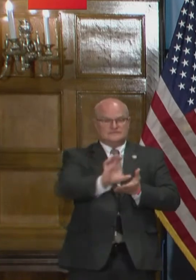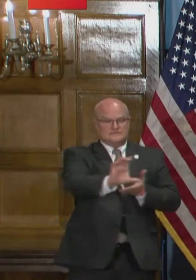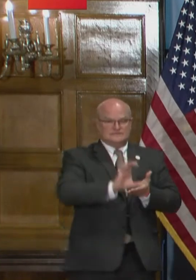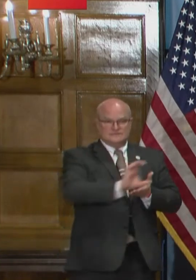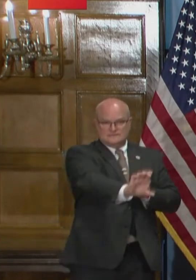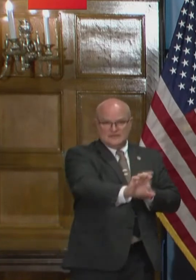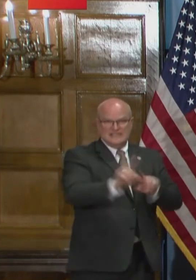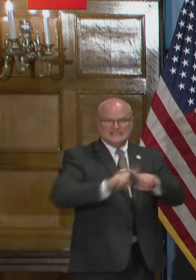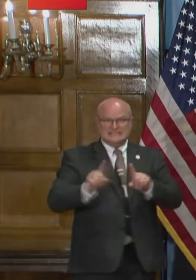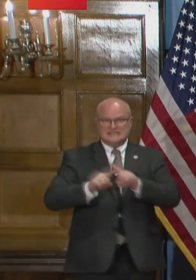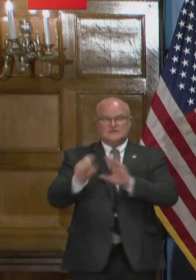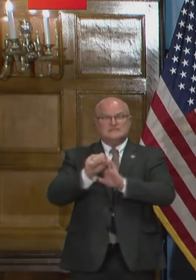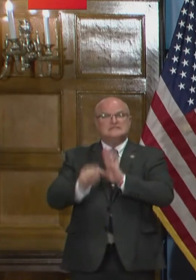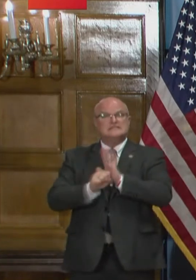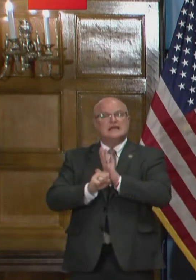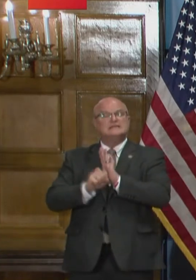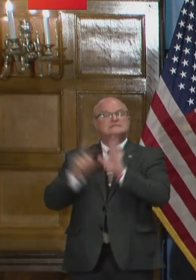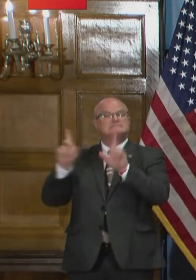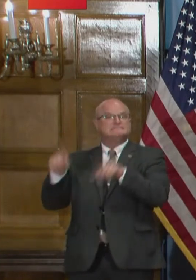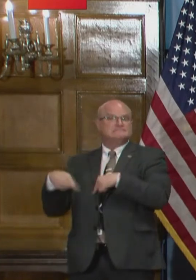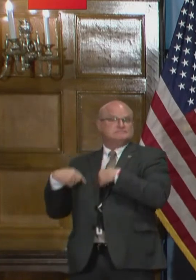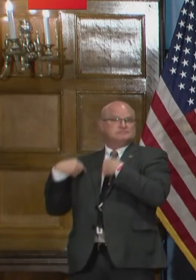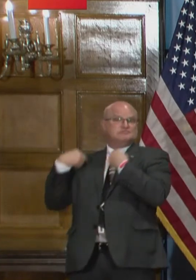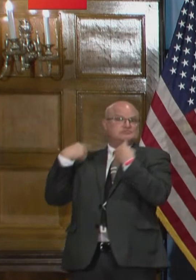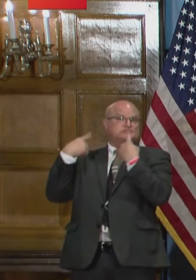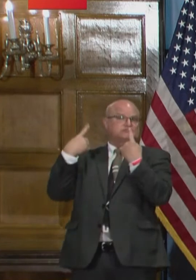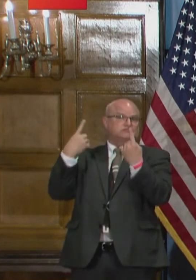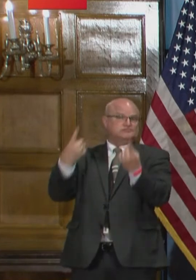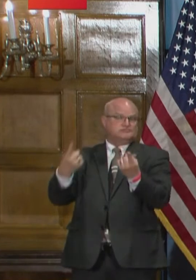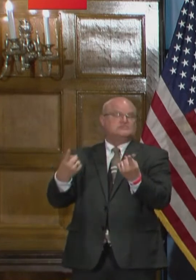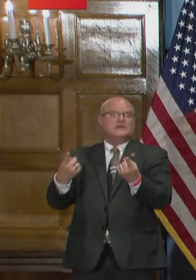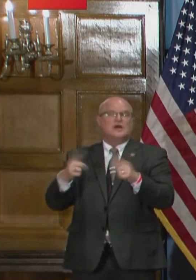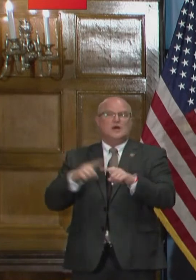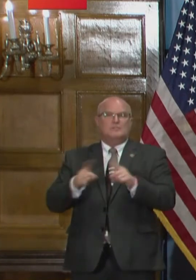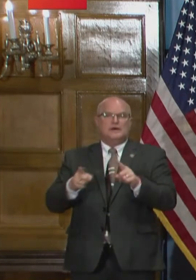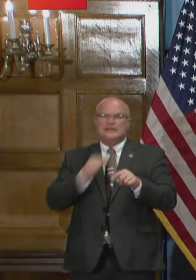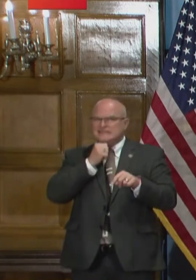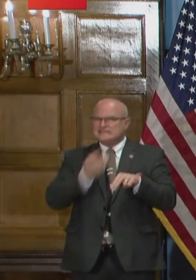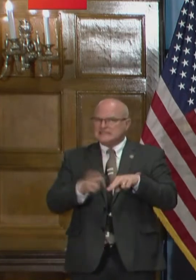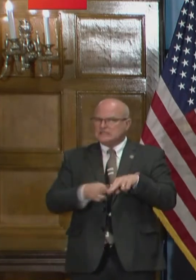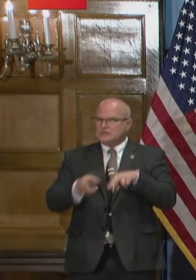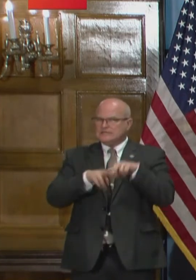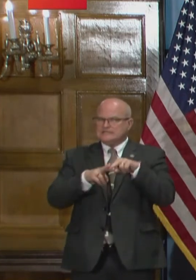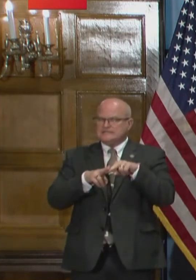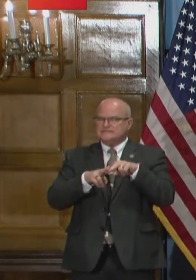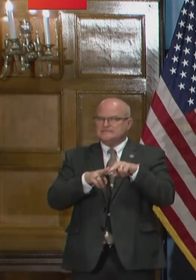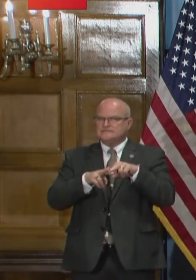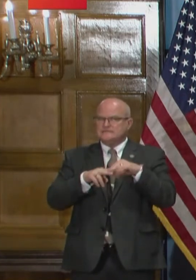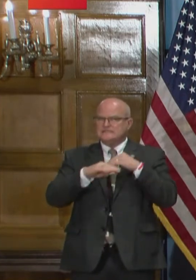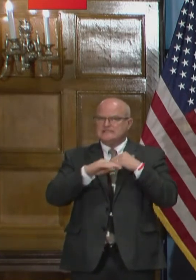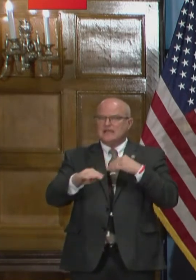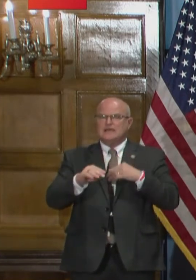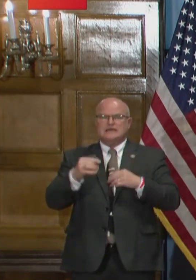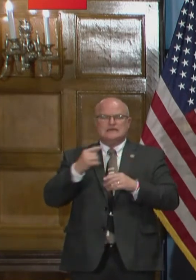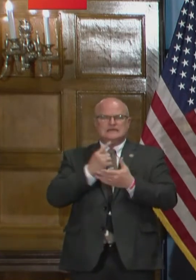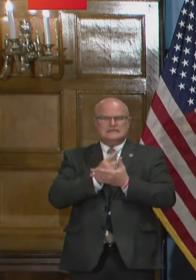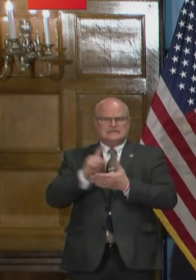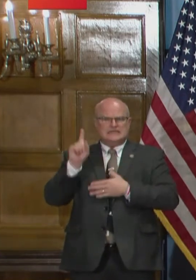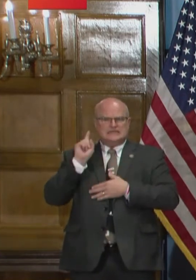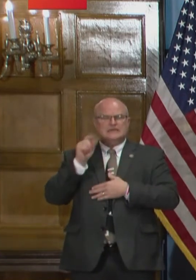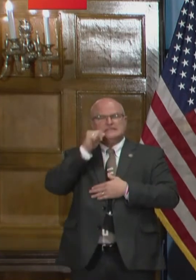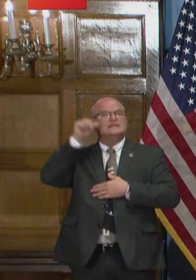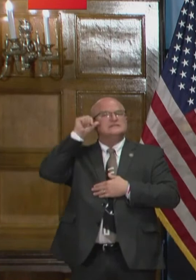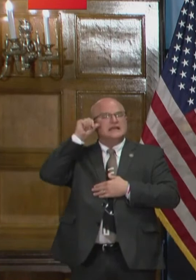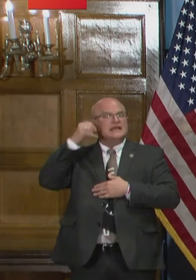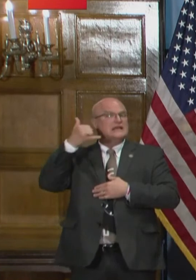And we've had a consistent supply thus far, but it has not been increasing each week. Yesterday, I had a personal call with